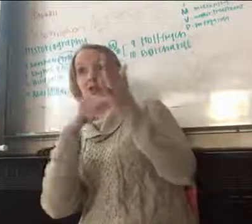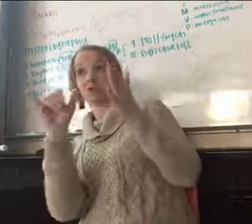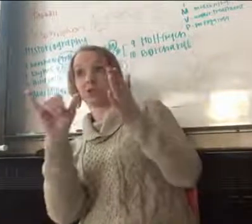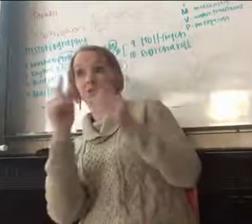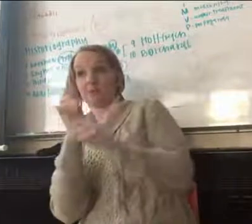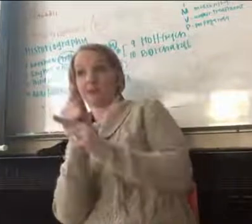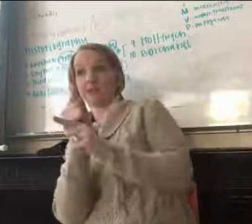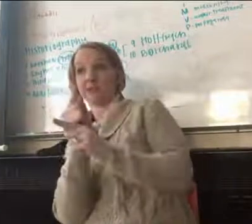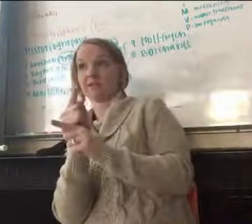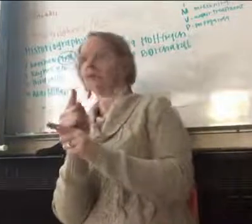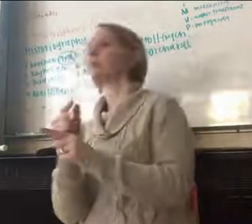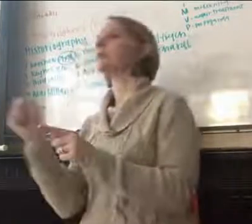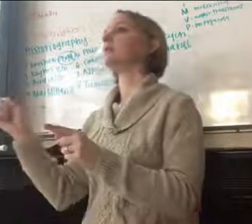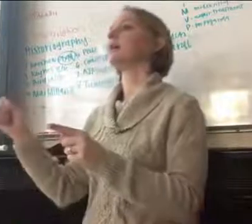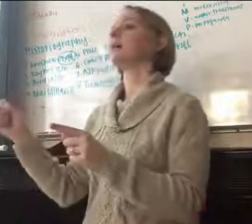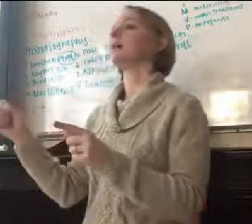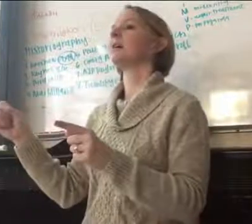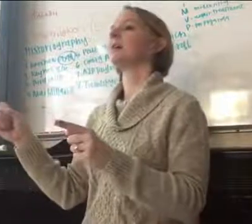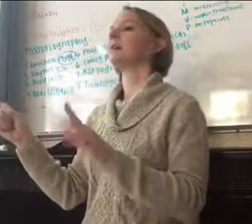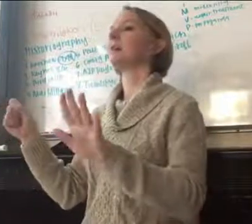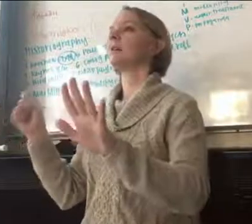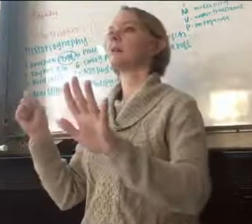Well, okay.